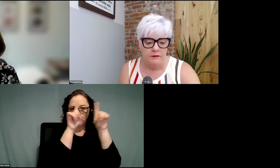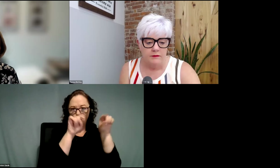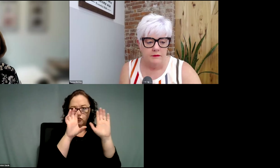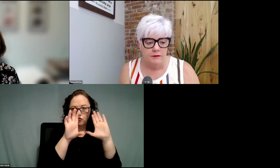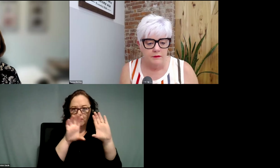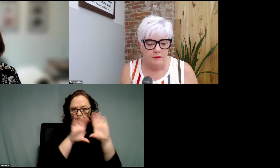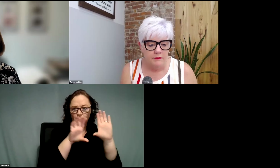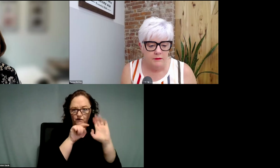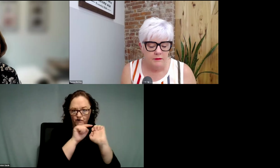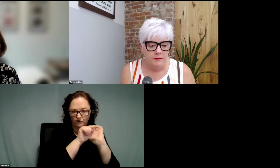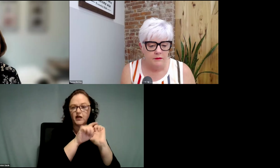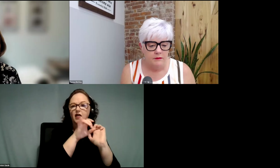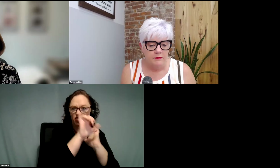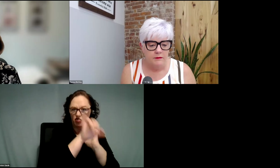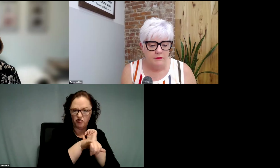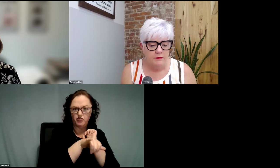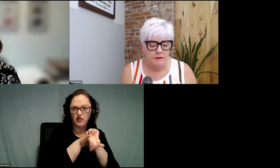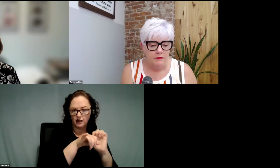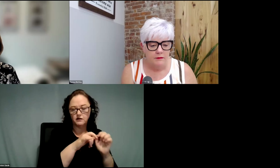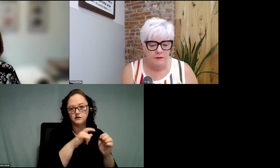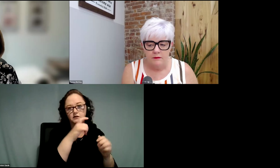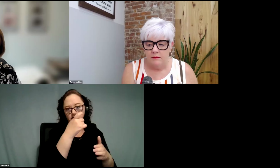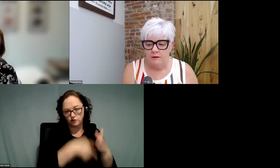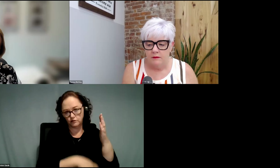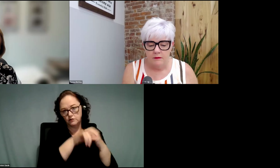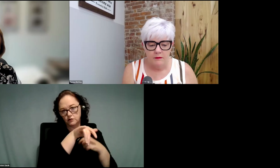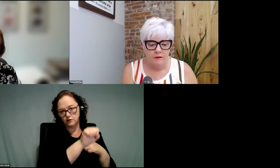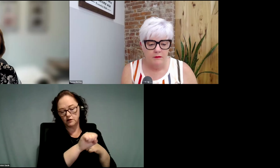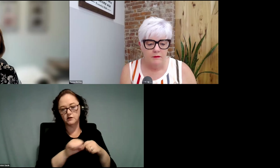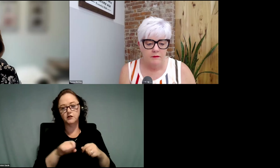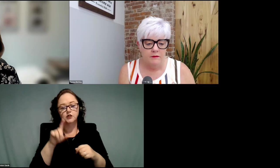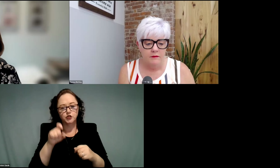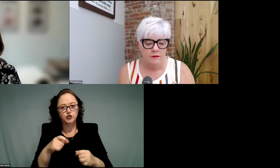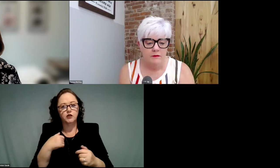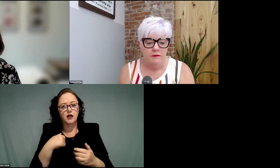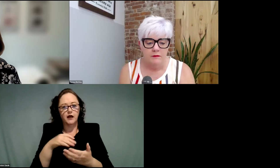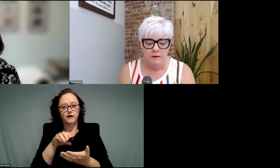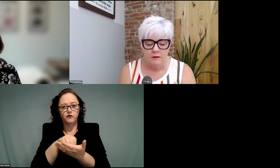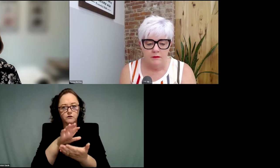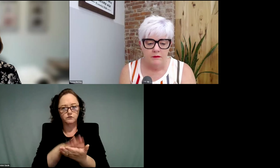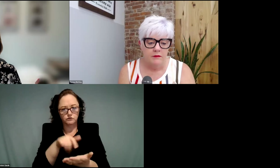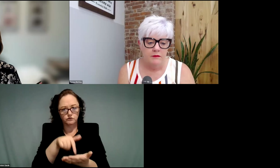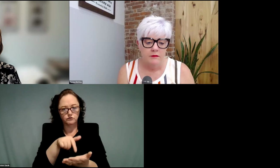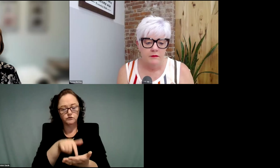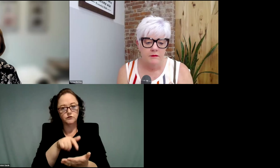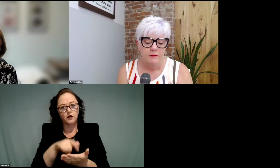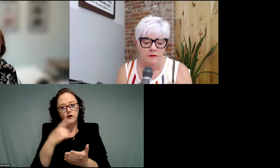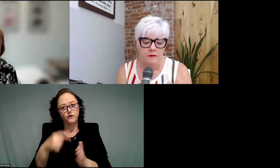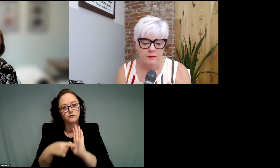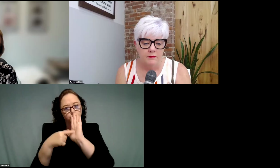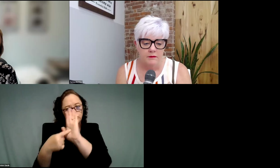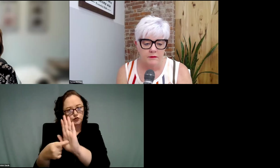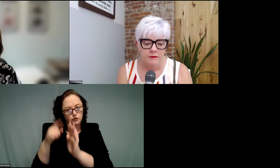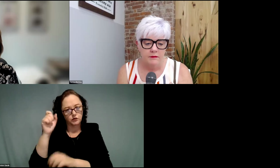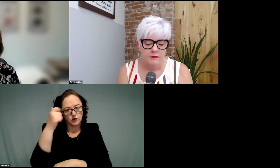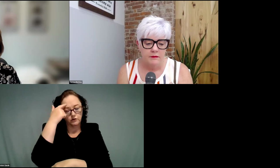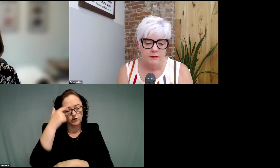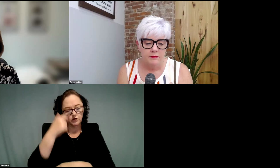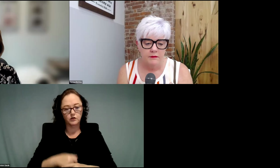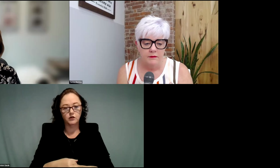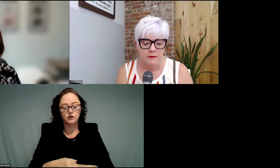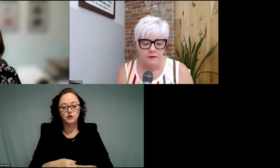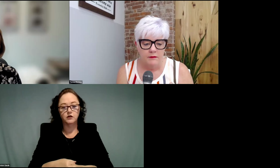are assumptions in place where if you don't break it out, there's an assumption that at least 50% of